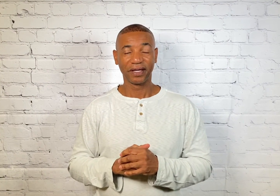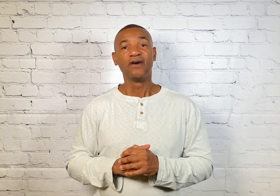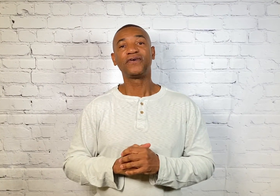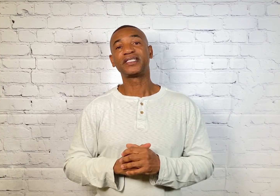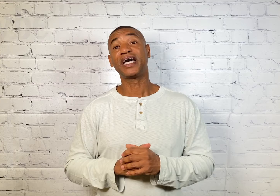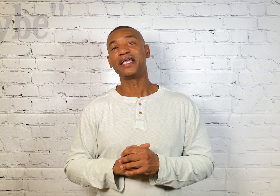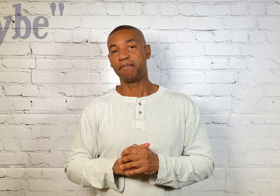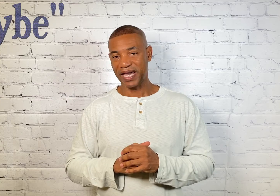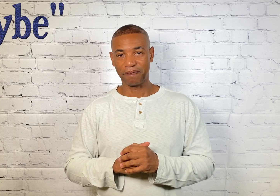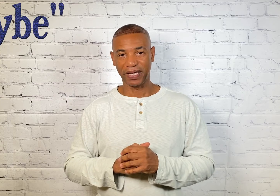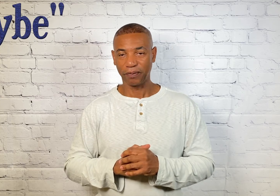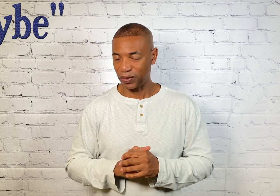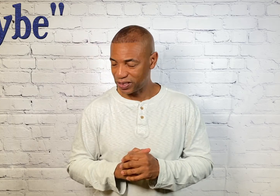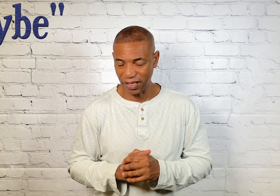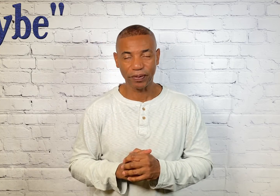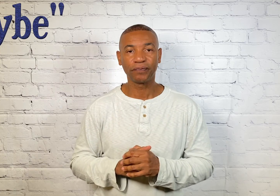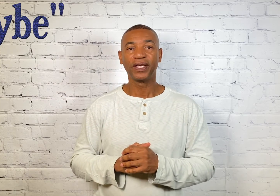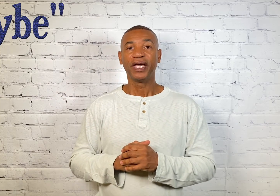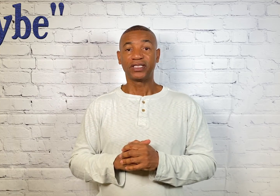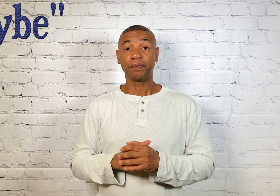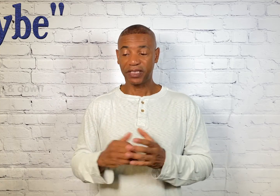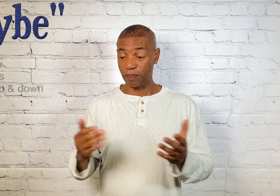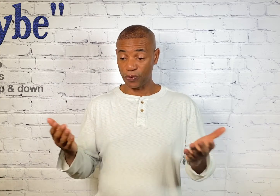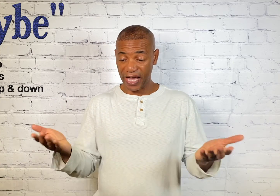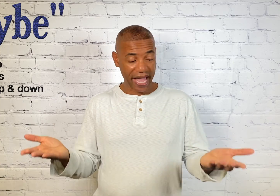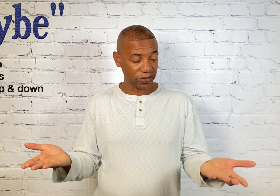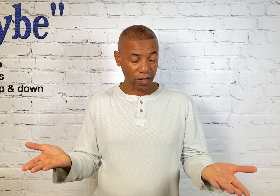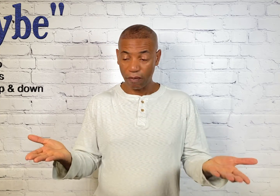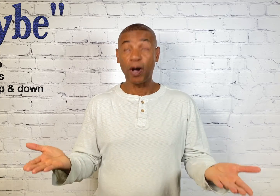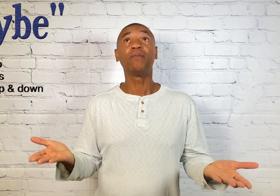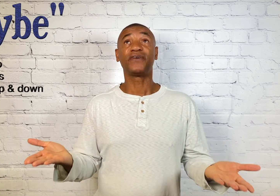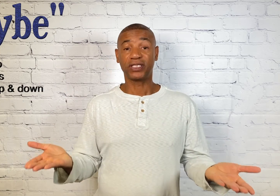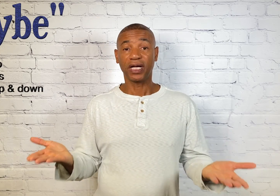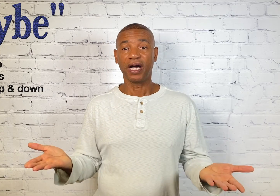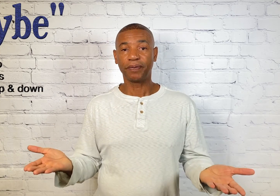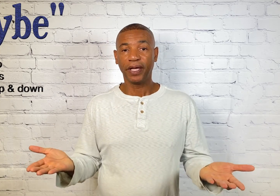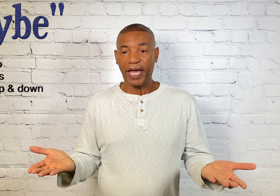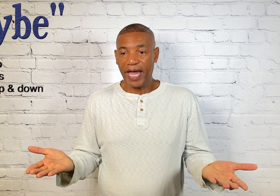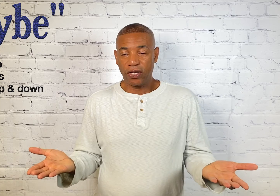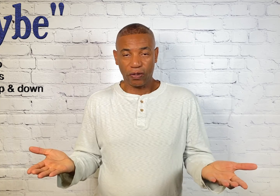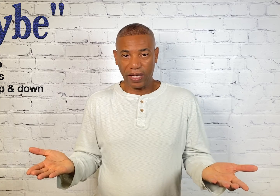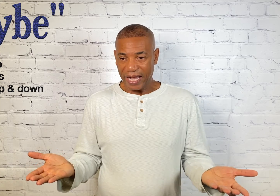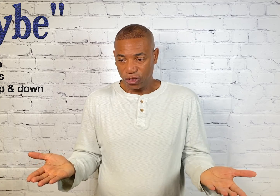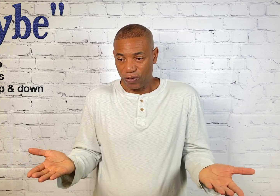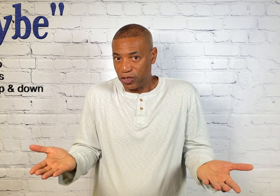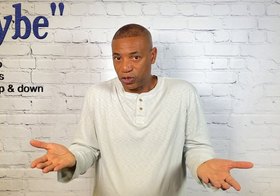For the sign maybe, pretty simple. Simply take both hands, palm facing up, and you're going to shrug your